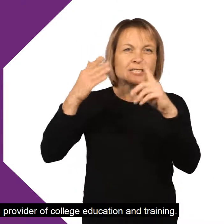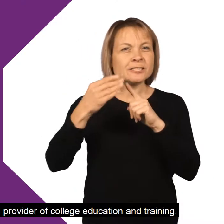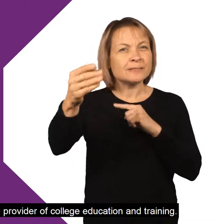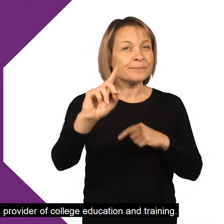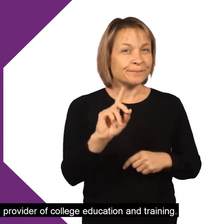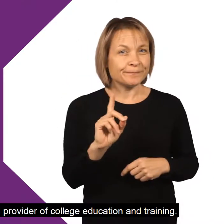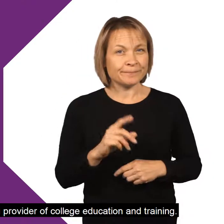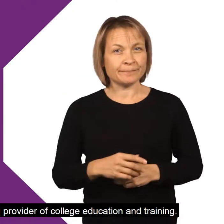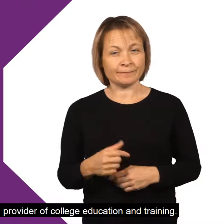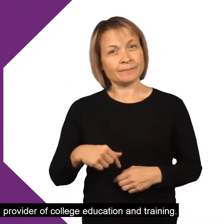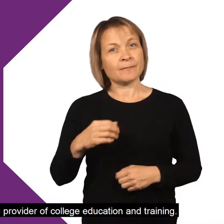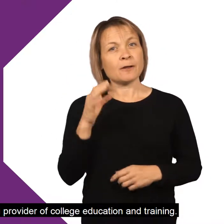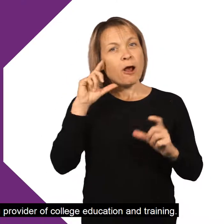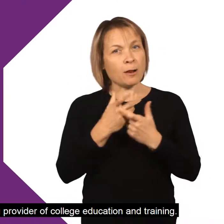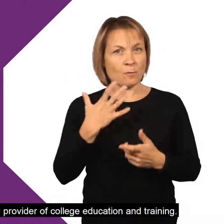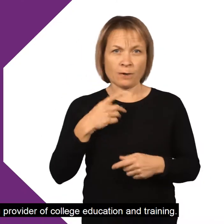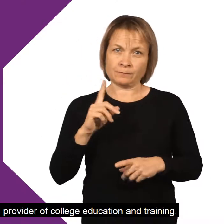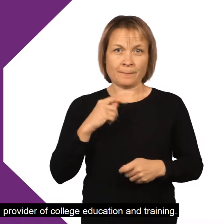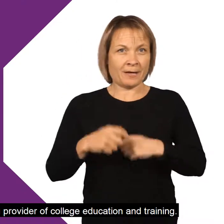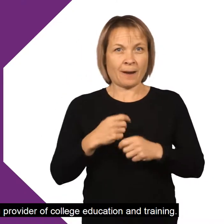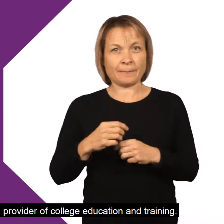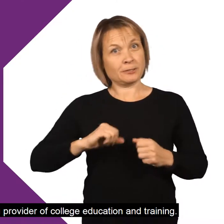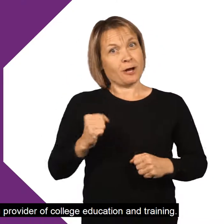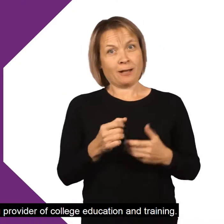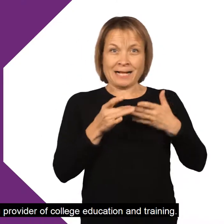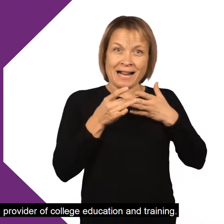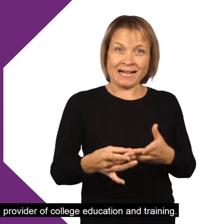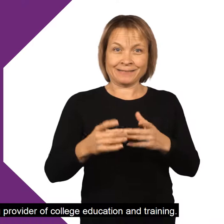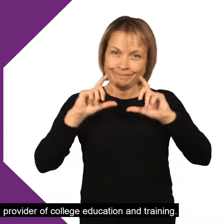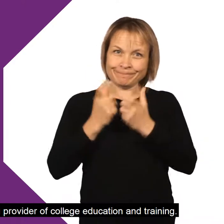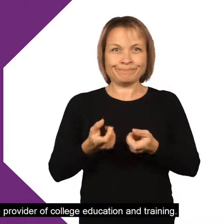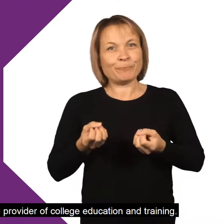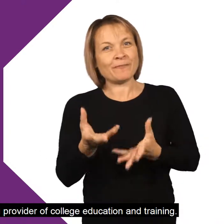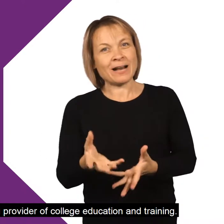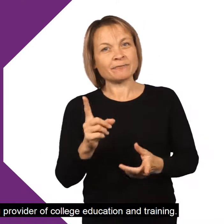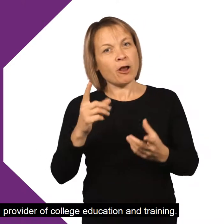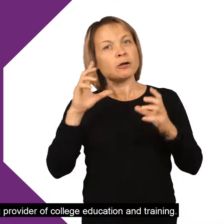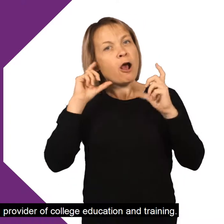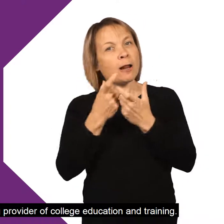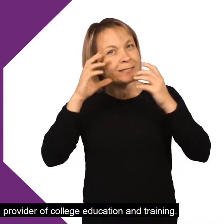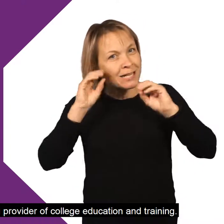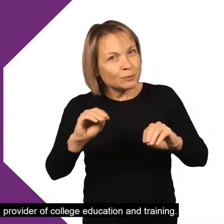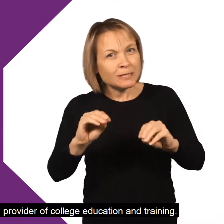Vision to be Scotland's leading provider of college education and training.